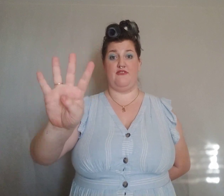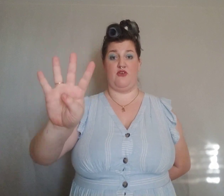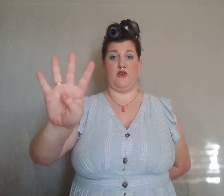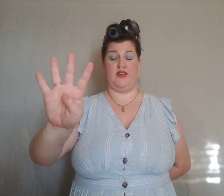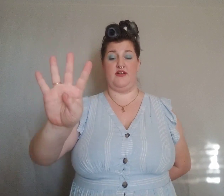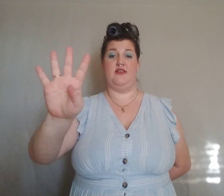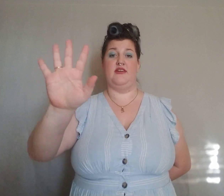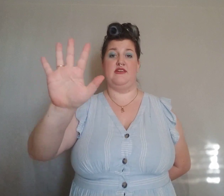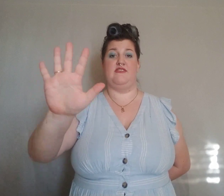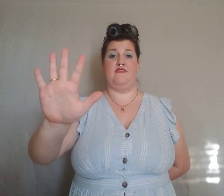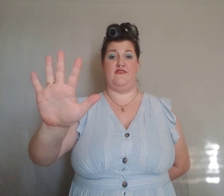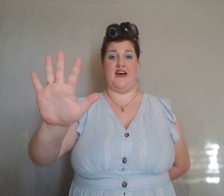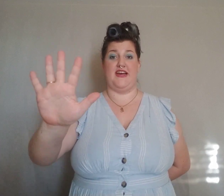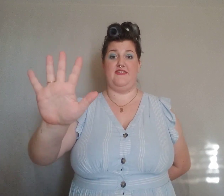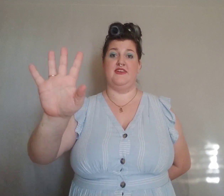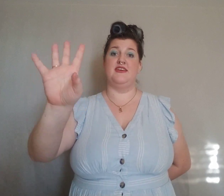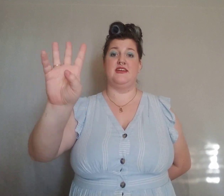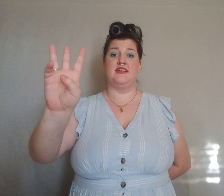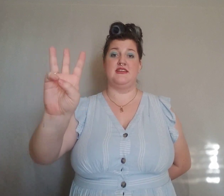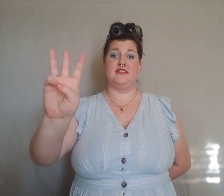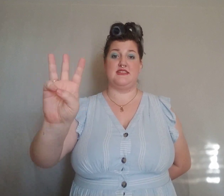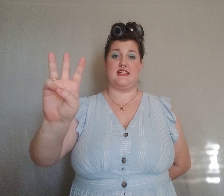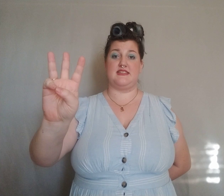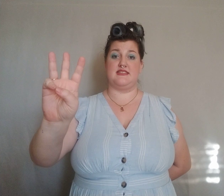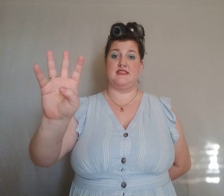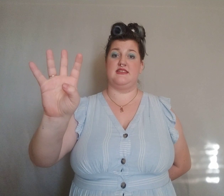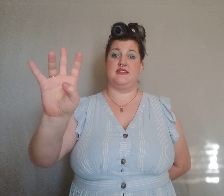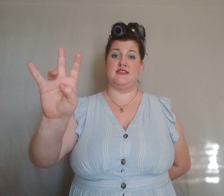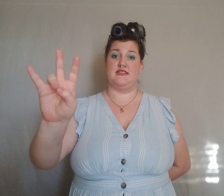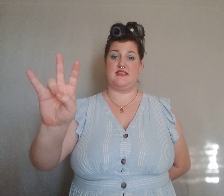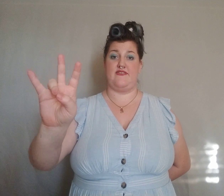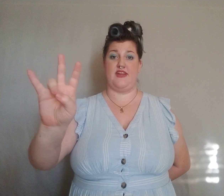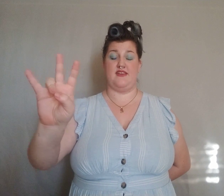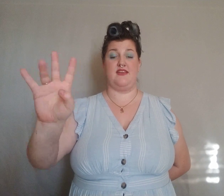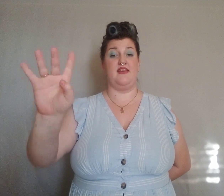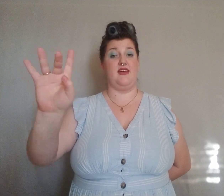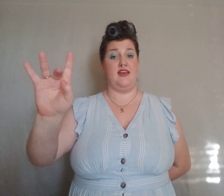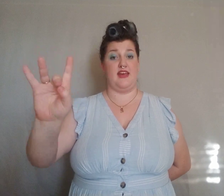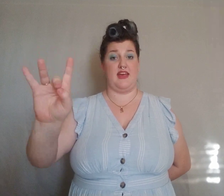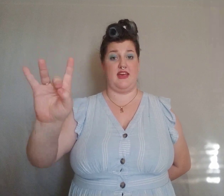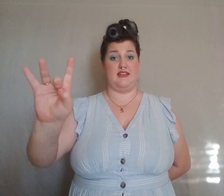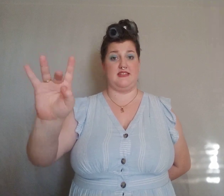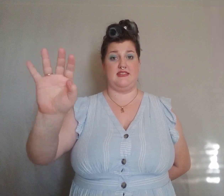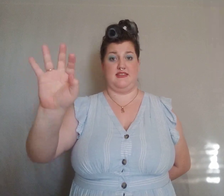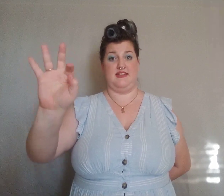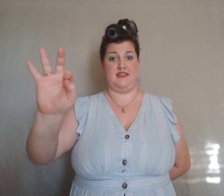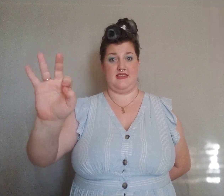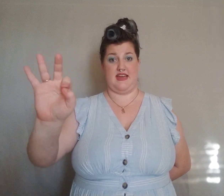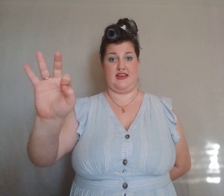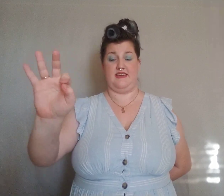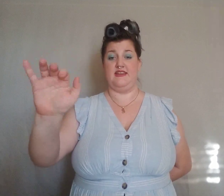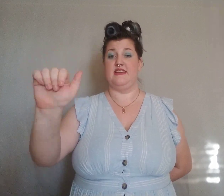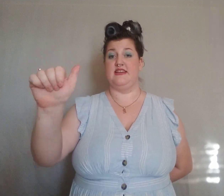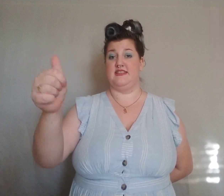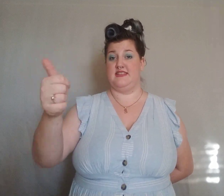4, 5, 6, 7, 8, 9,